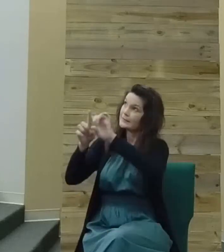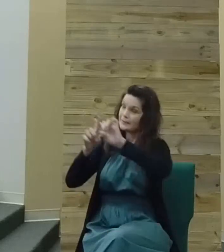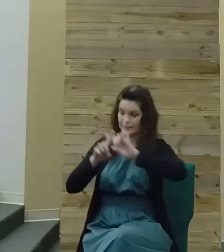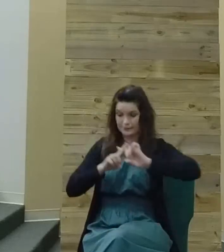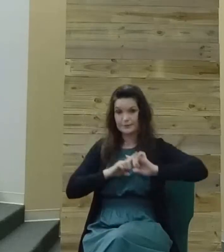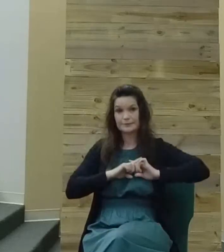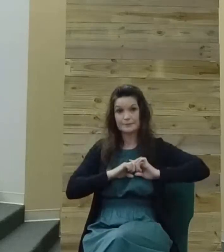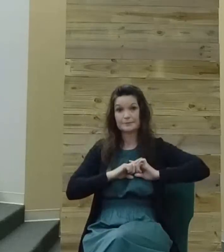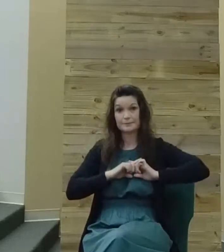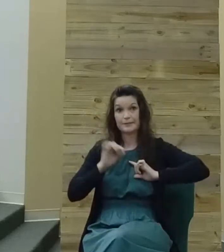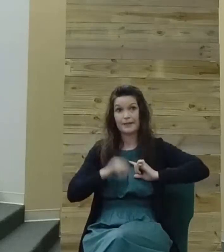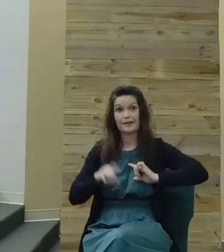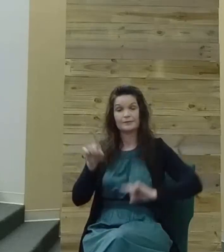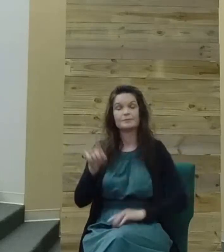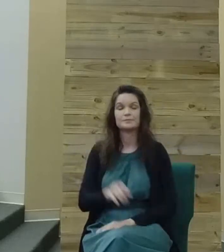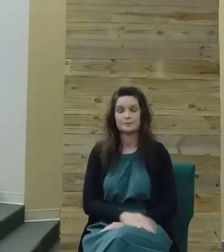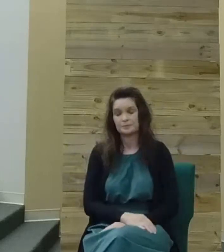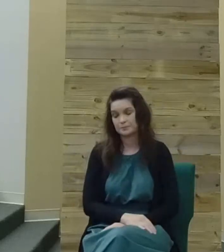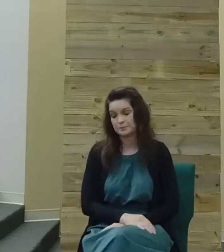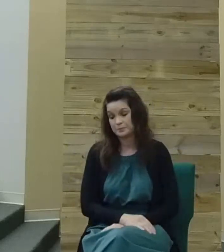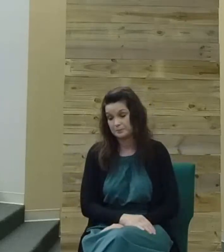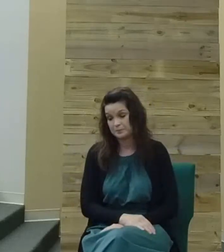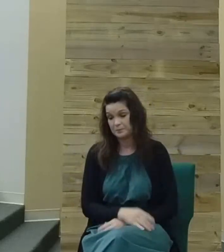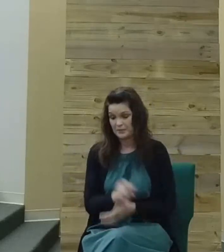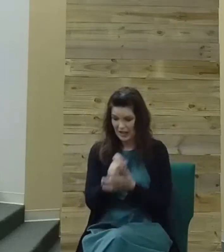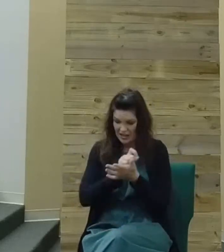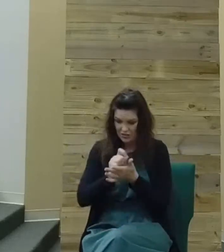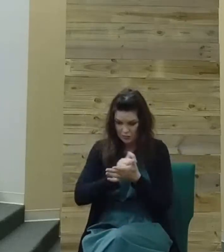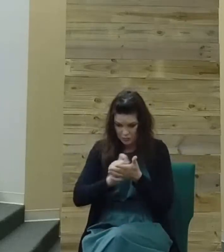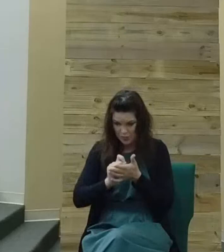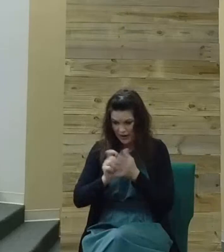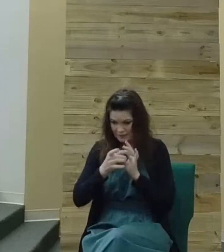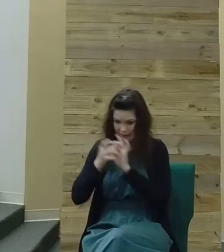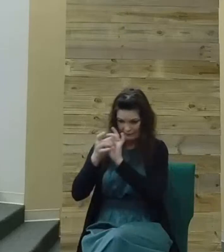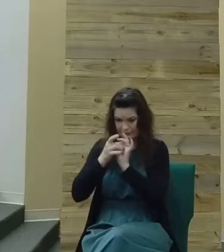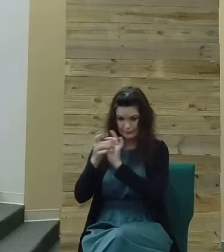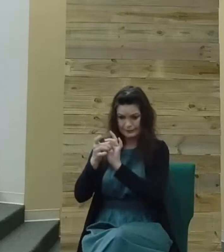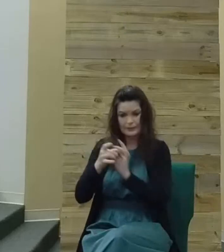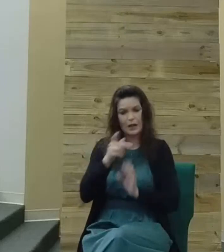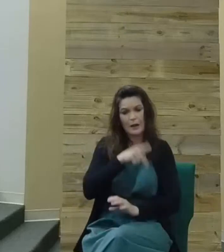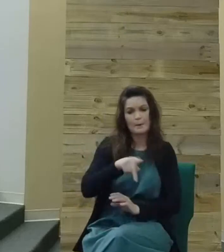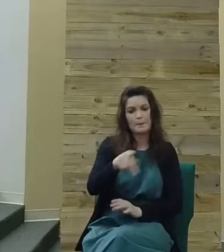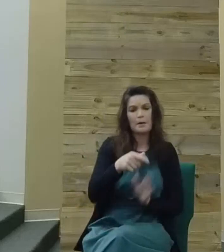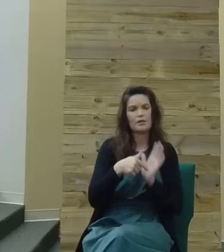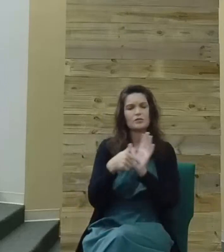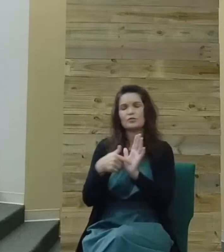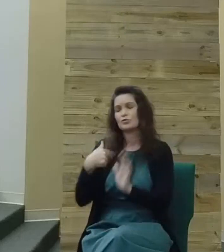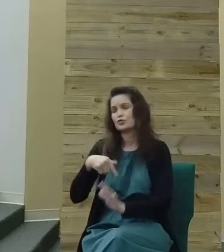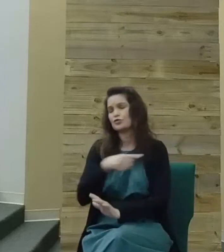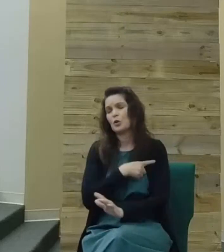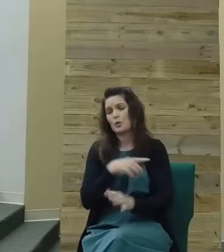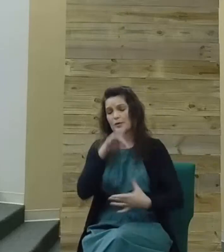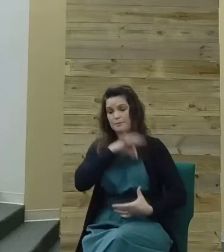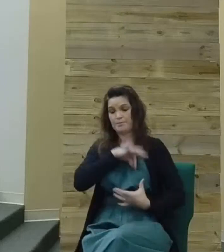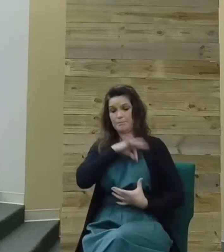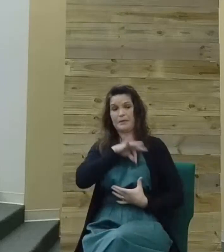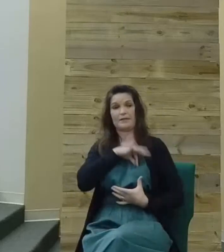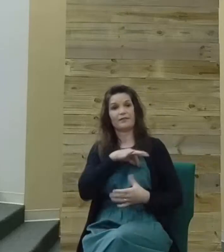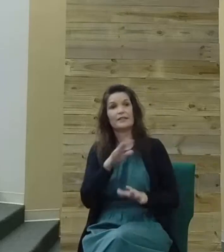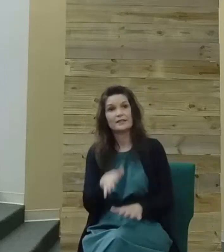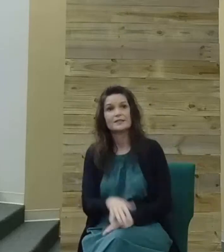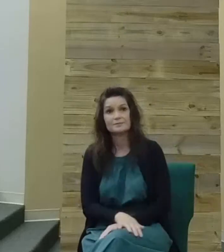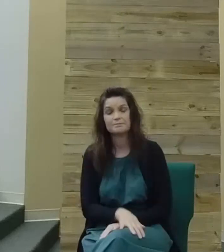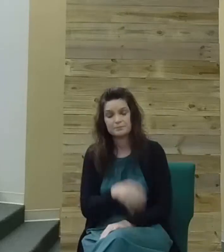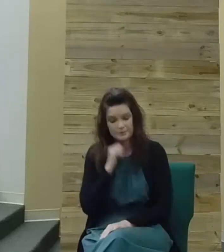reconciliation to God. And writing about being reconciled to God, Paul's going to show us some benefits